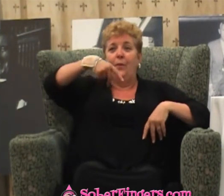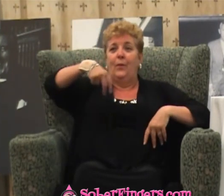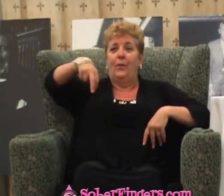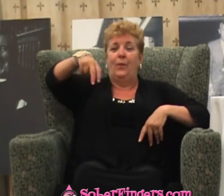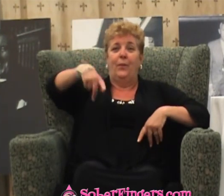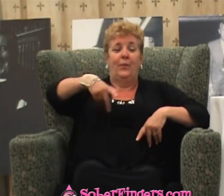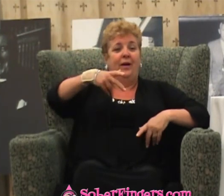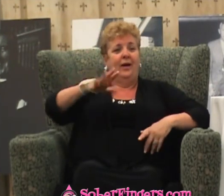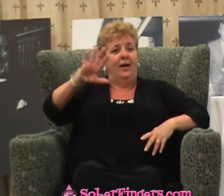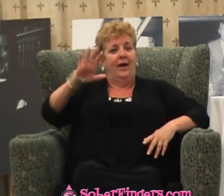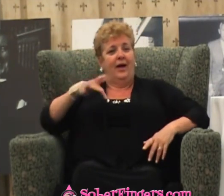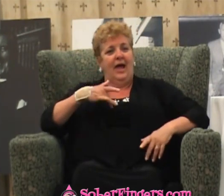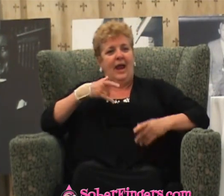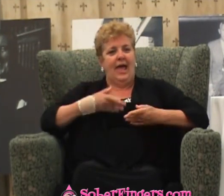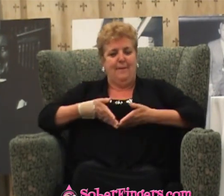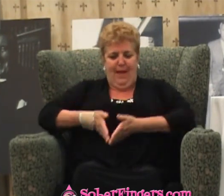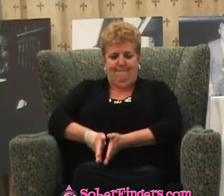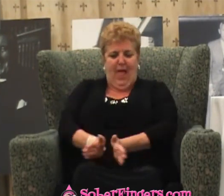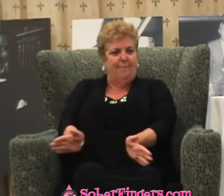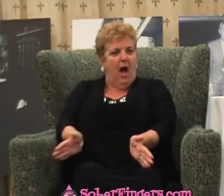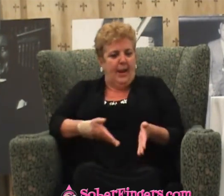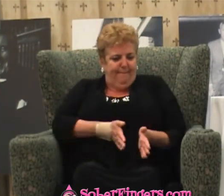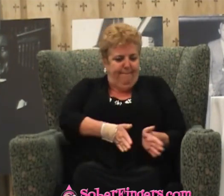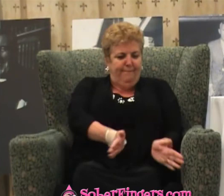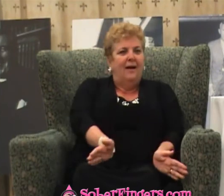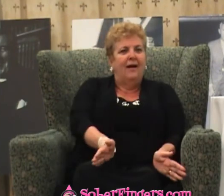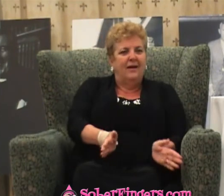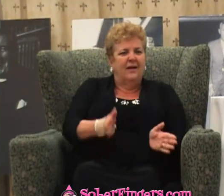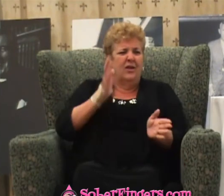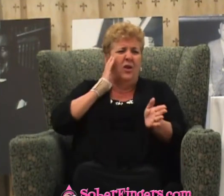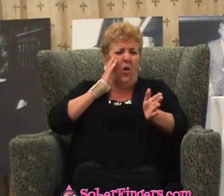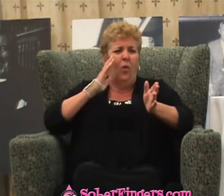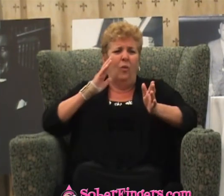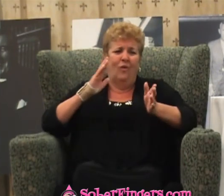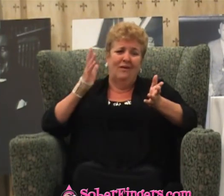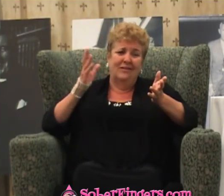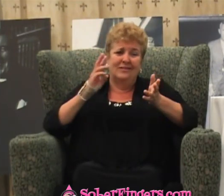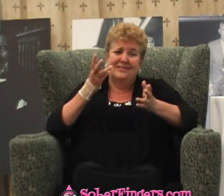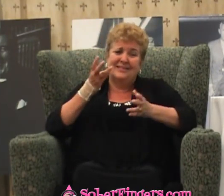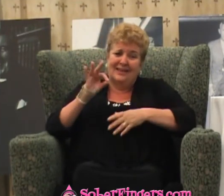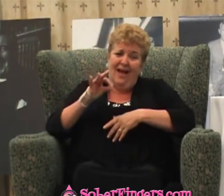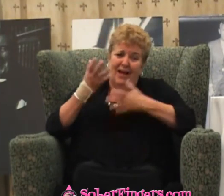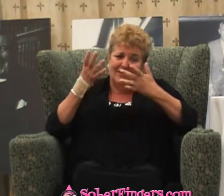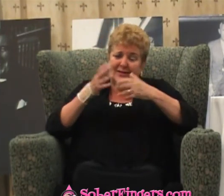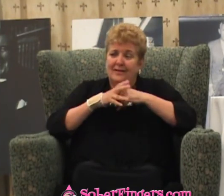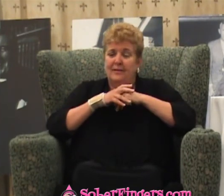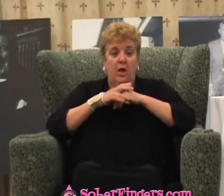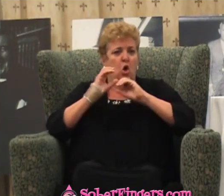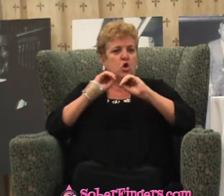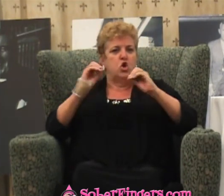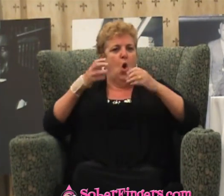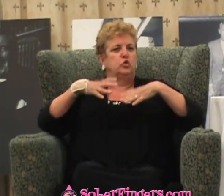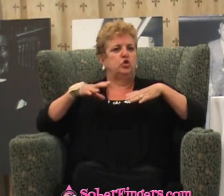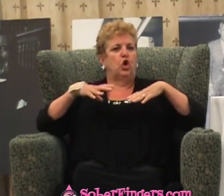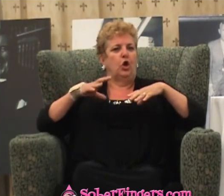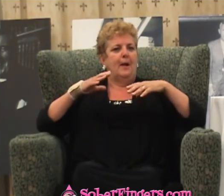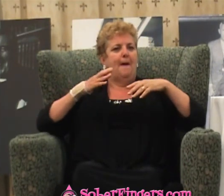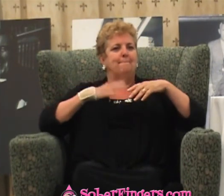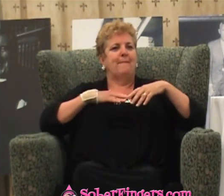hip hugger bell bottoms on, big ass bells like this, you know, and no shirt on, just a leather, just a vest